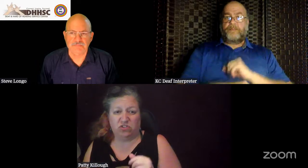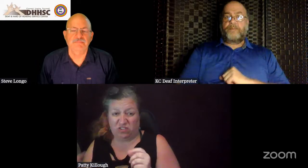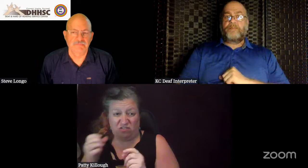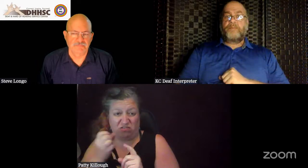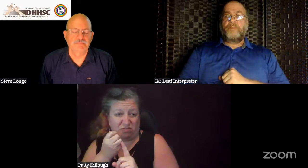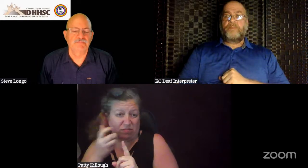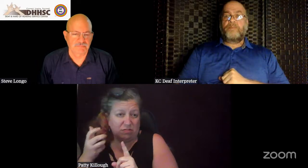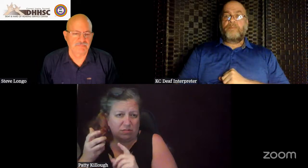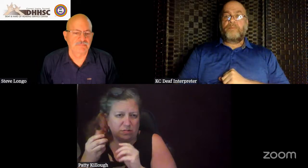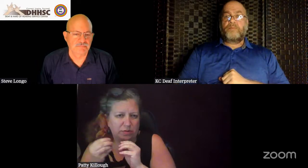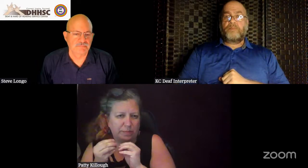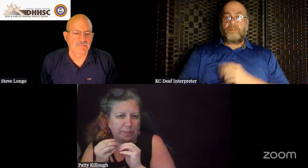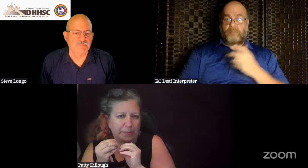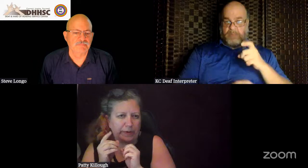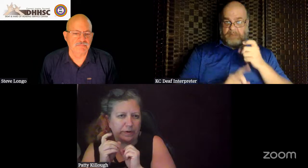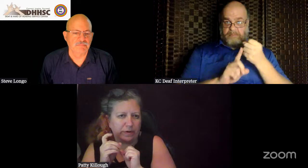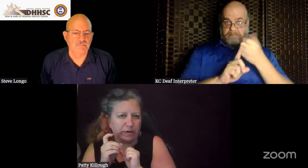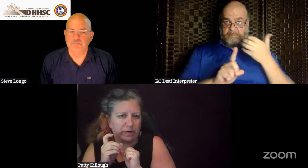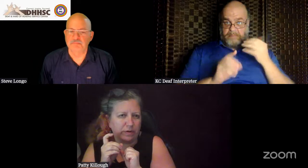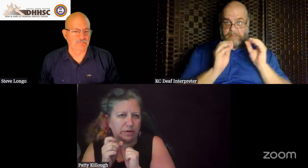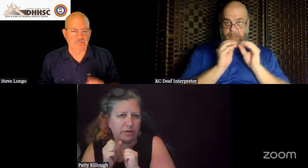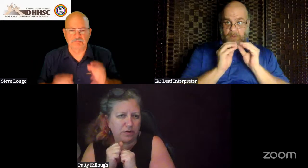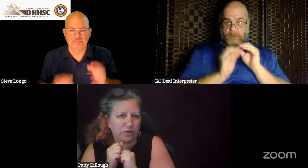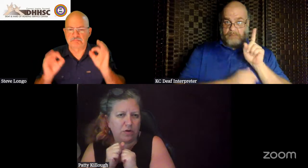our October report.